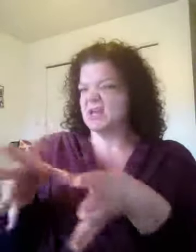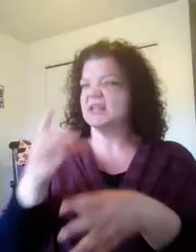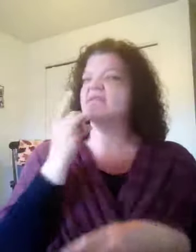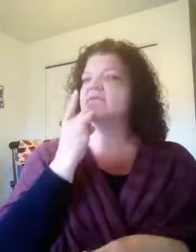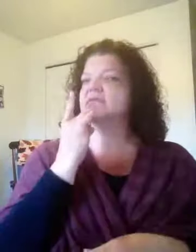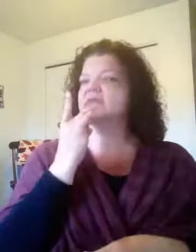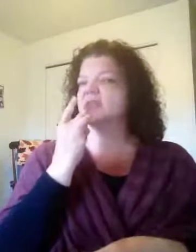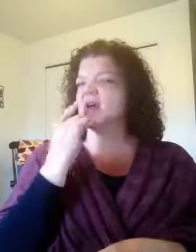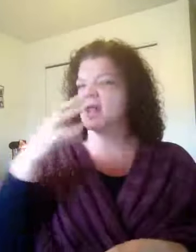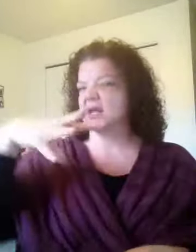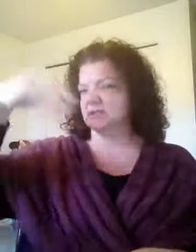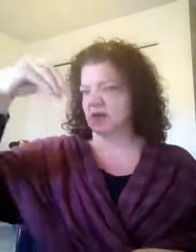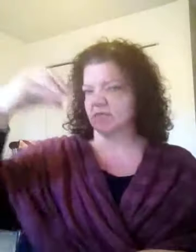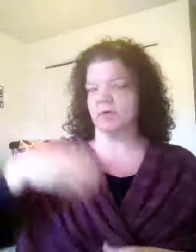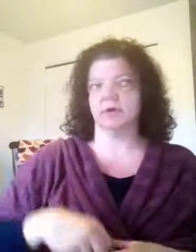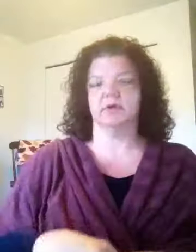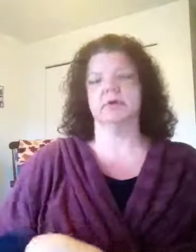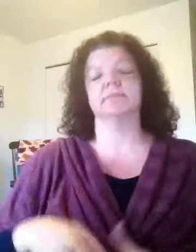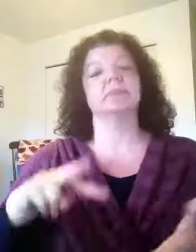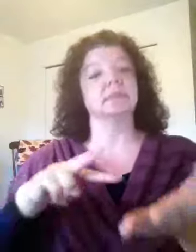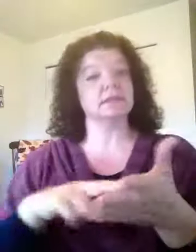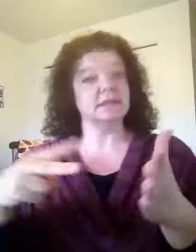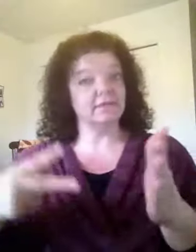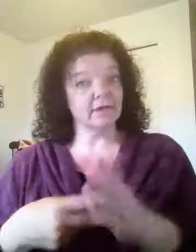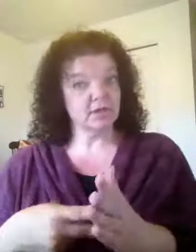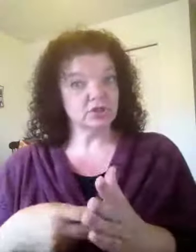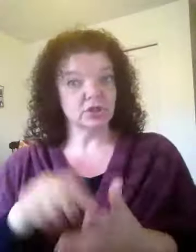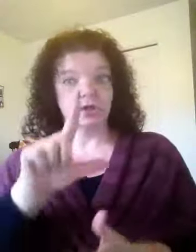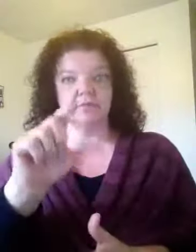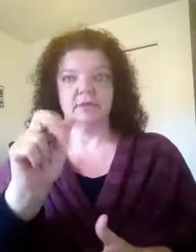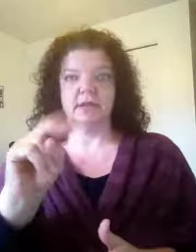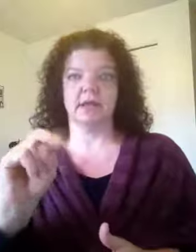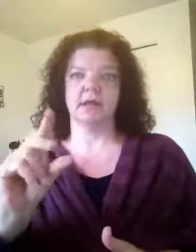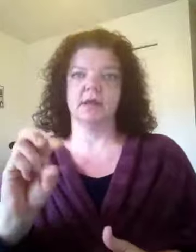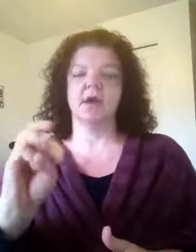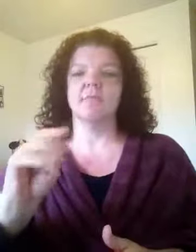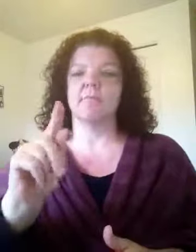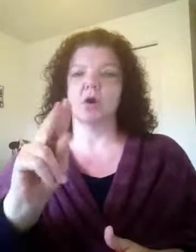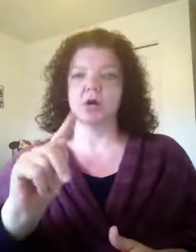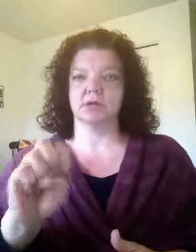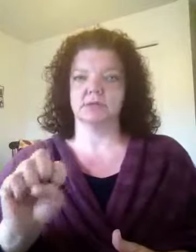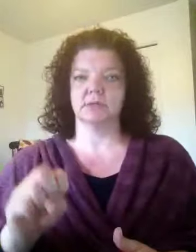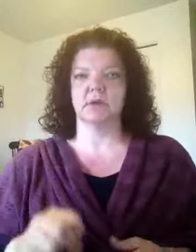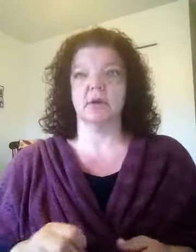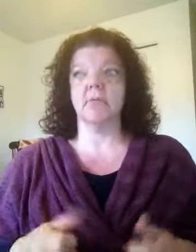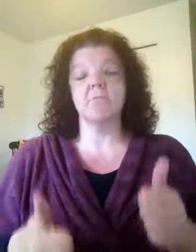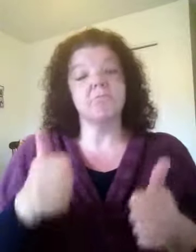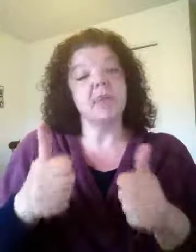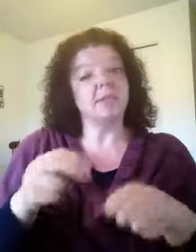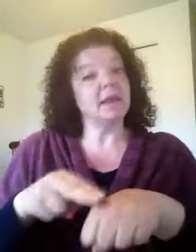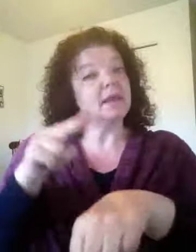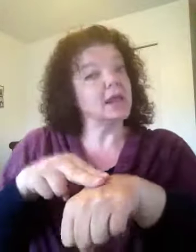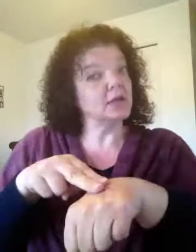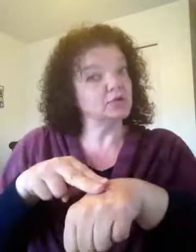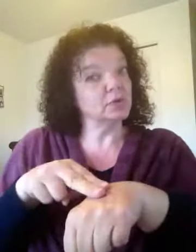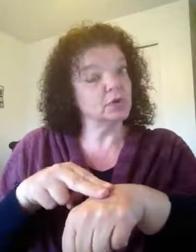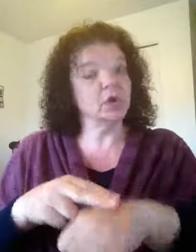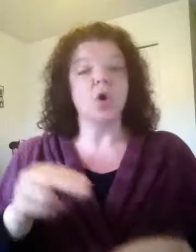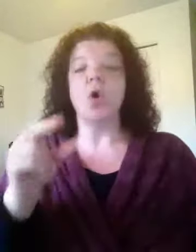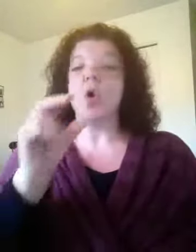if you look at the definition of landmarks, that landmarks may be natural or may be made by people. Do you think